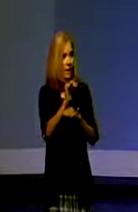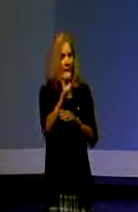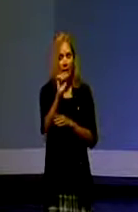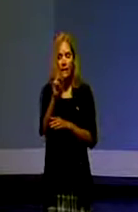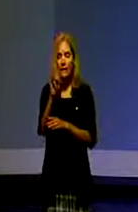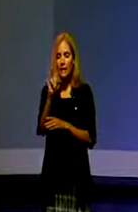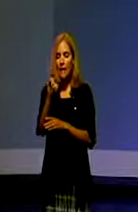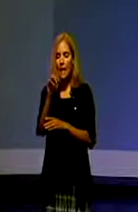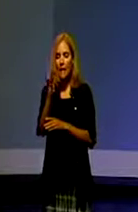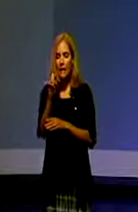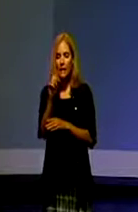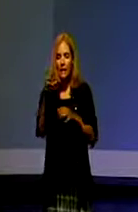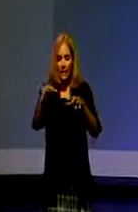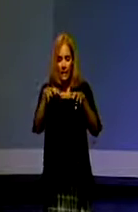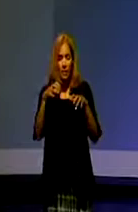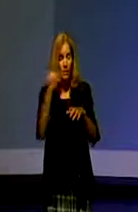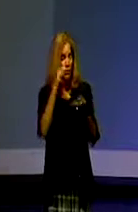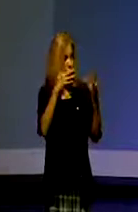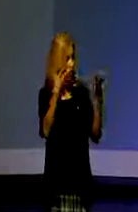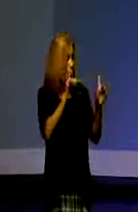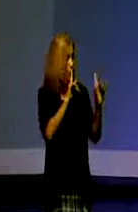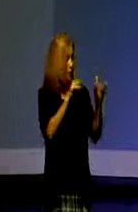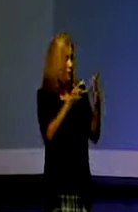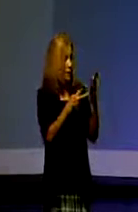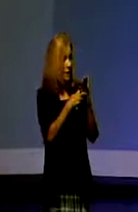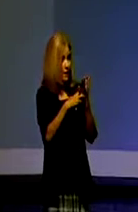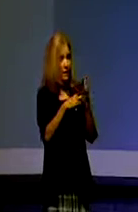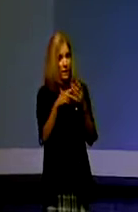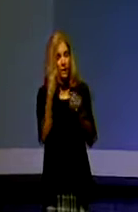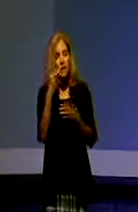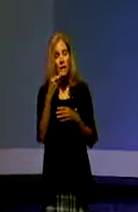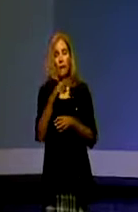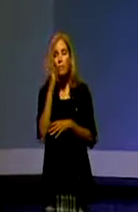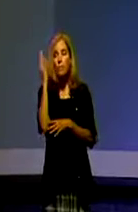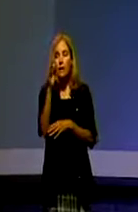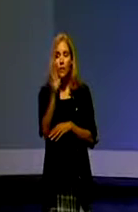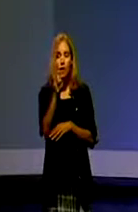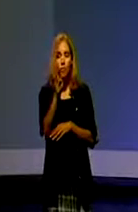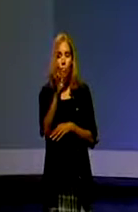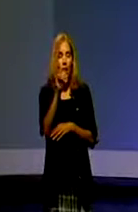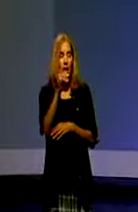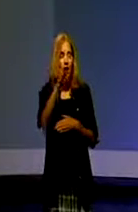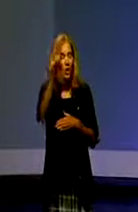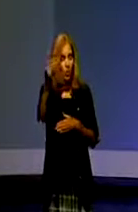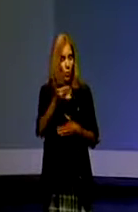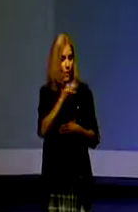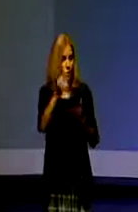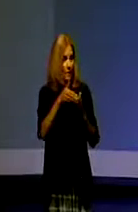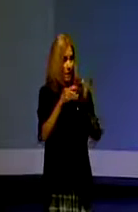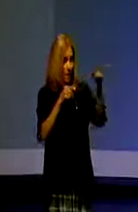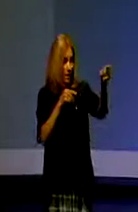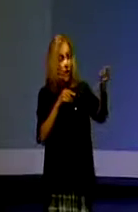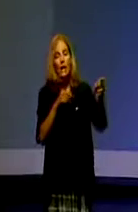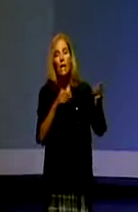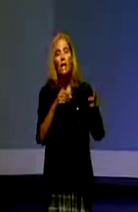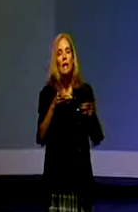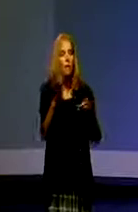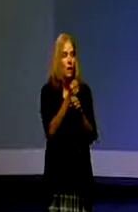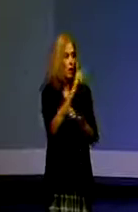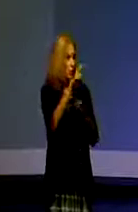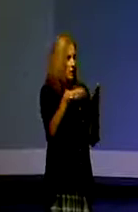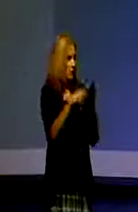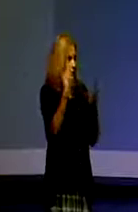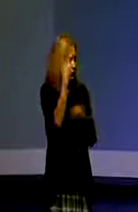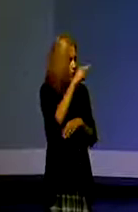you ordered tickets for that, you can see Pastor Brian at the Welcome Center in the back after the service. He will get the tickets that you ordered to